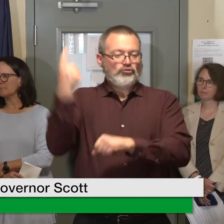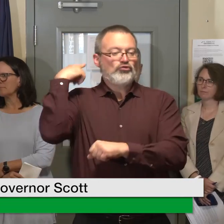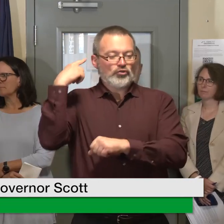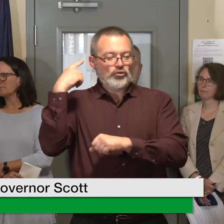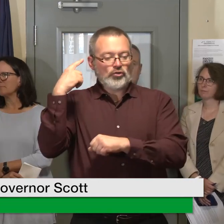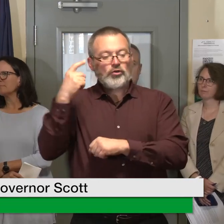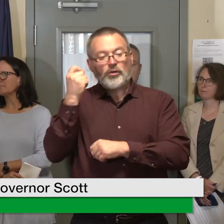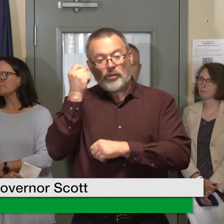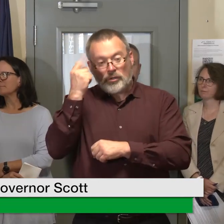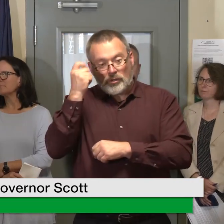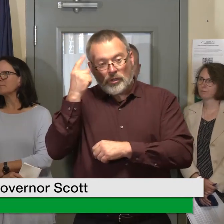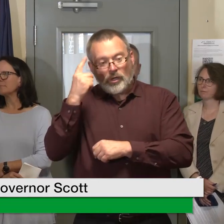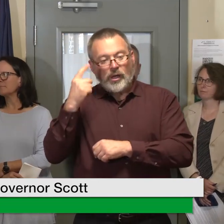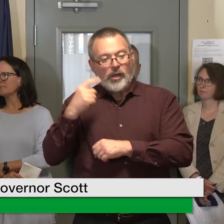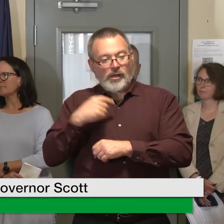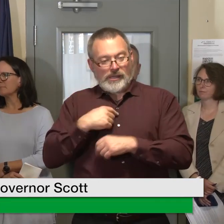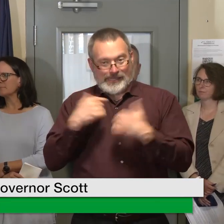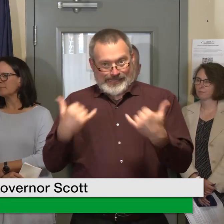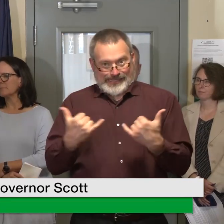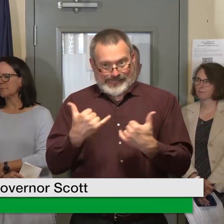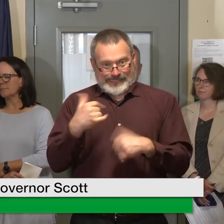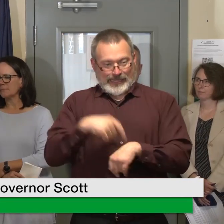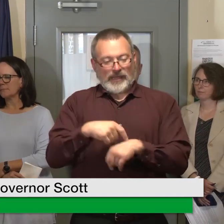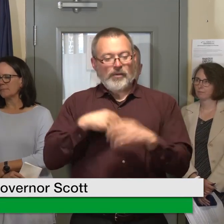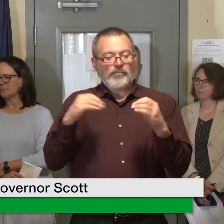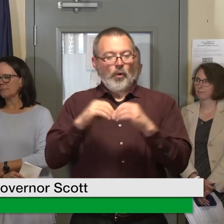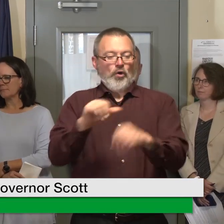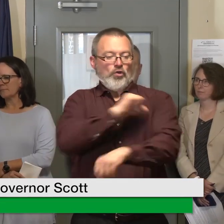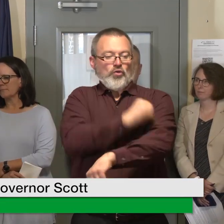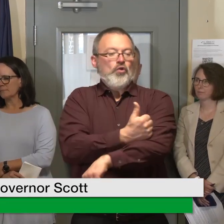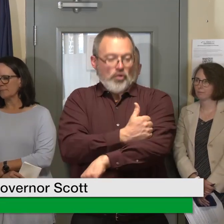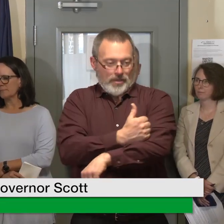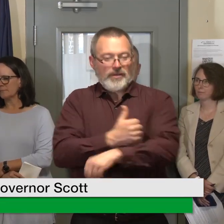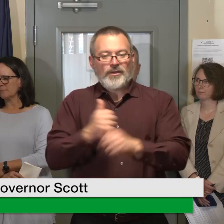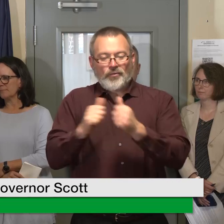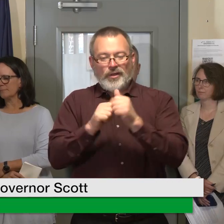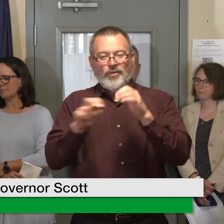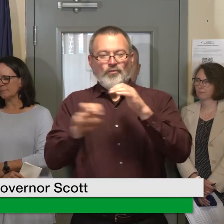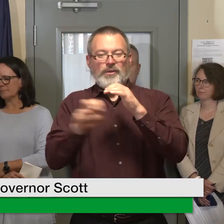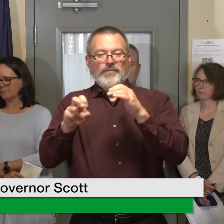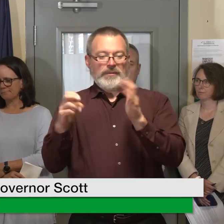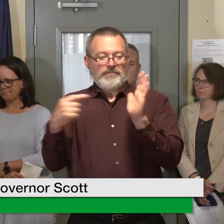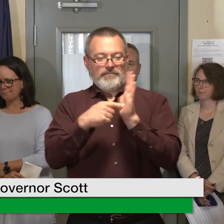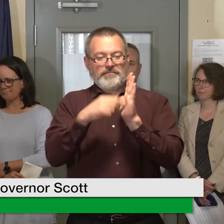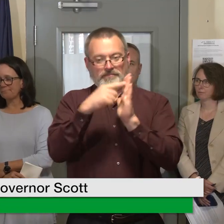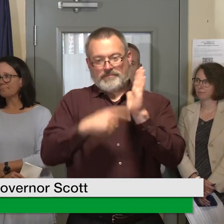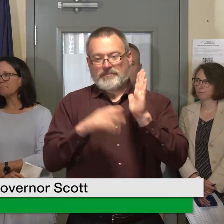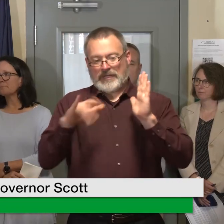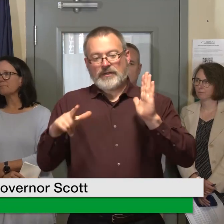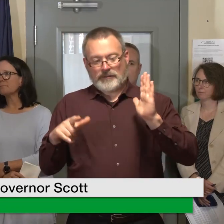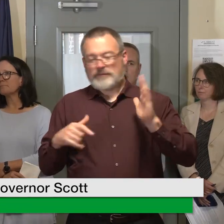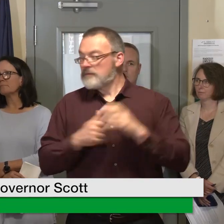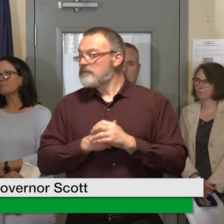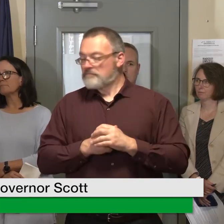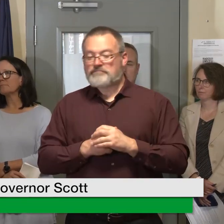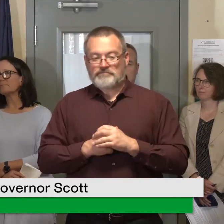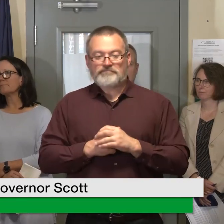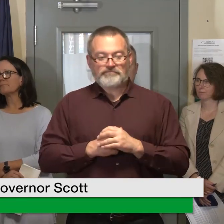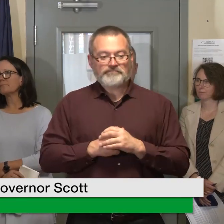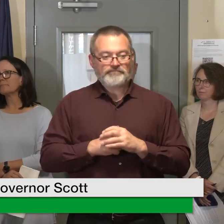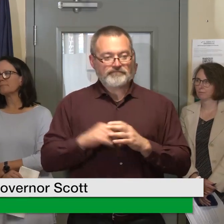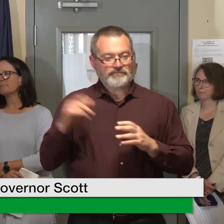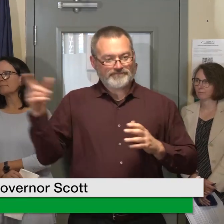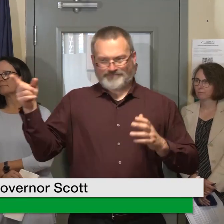some authority this year in the transportation bill to be able to do that because they recognized, of course, the need